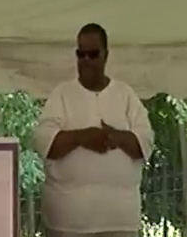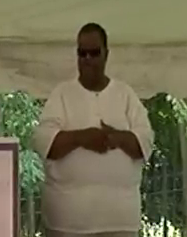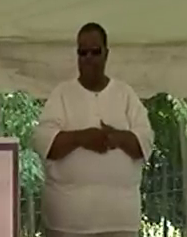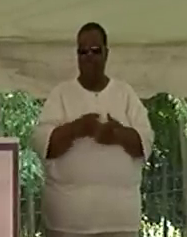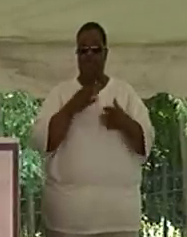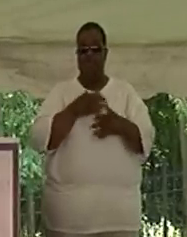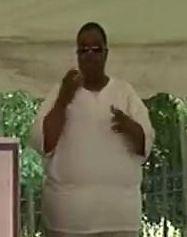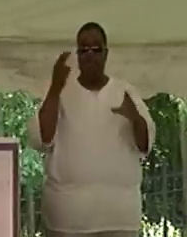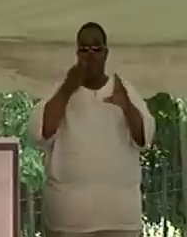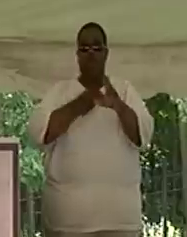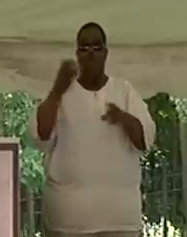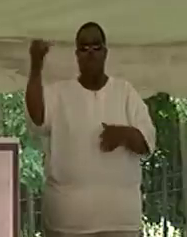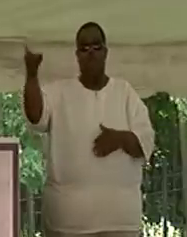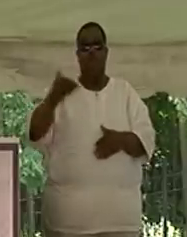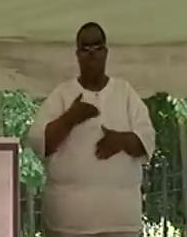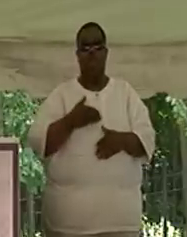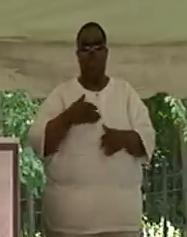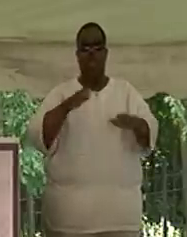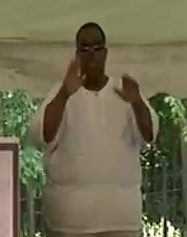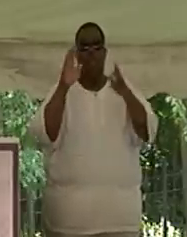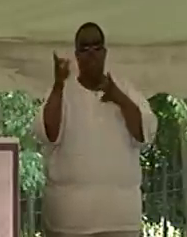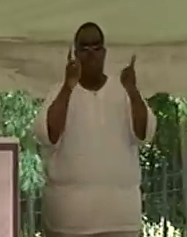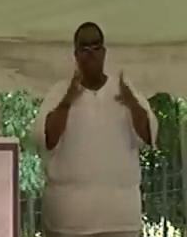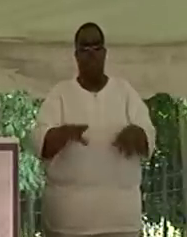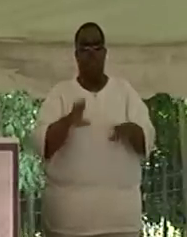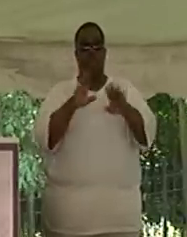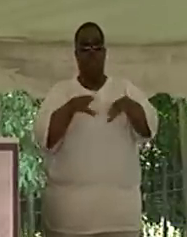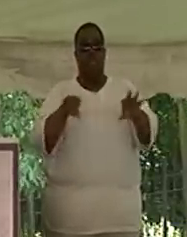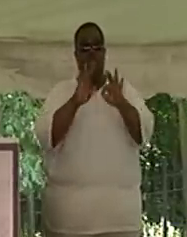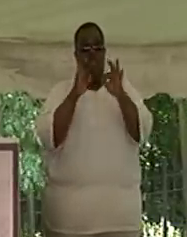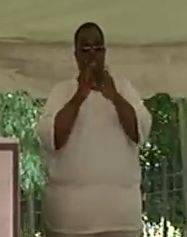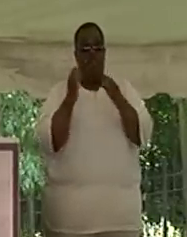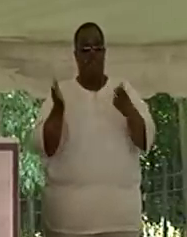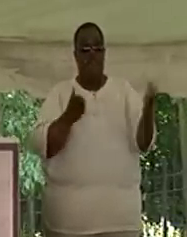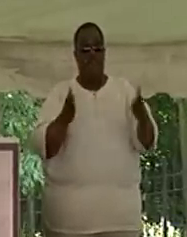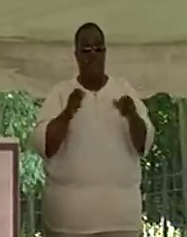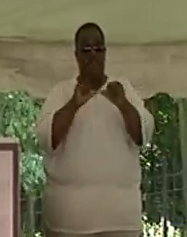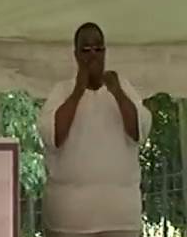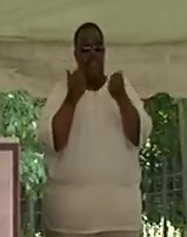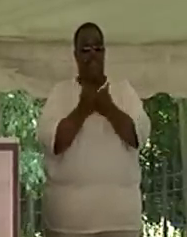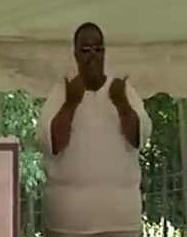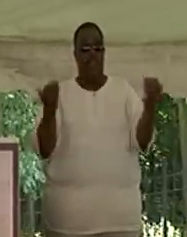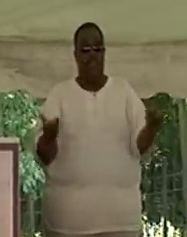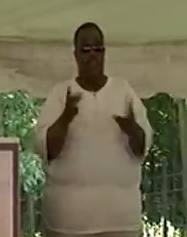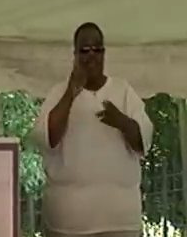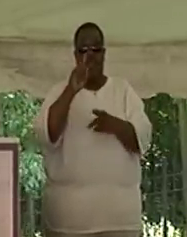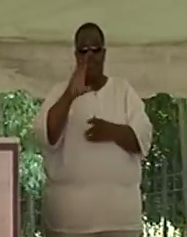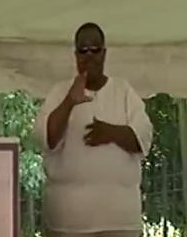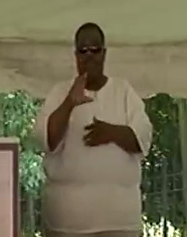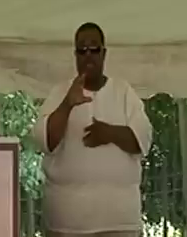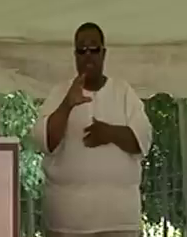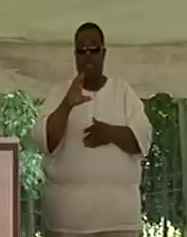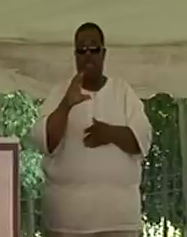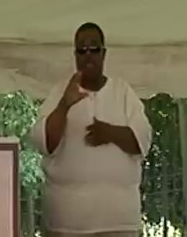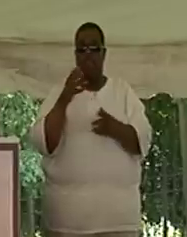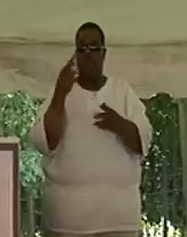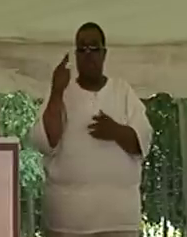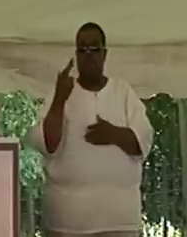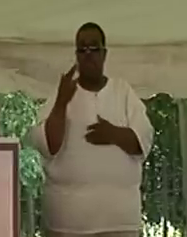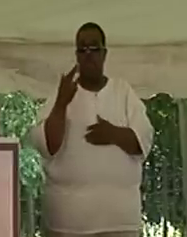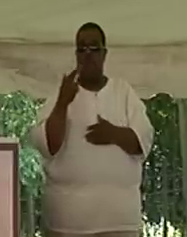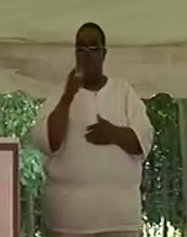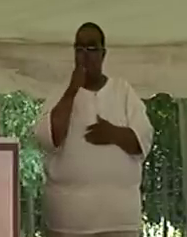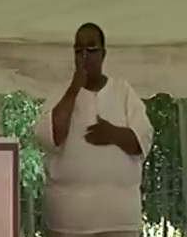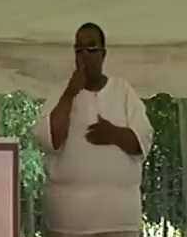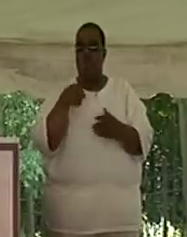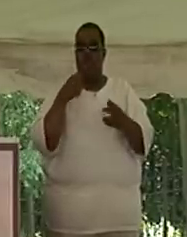Now please join me in welcoming the outstanding director of our Child and Family Services Agency here in the District of Columbia, a dear friend and someone